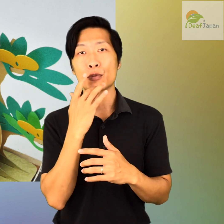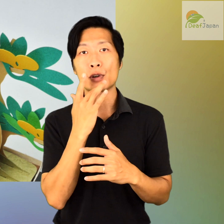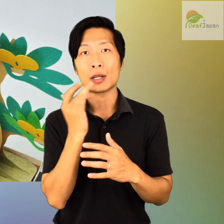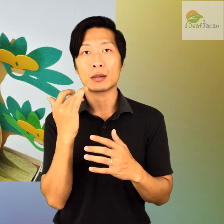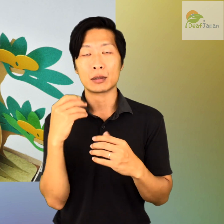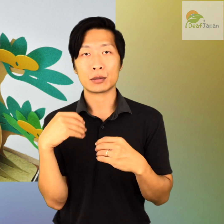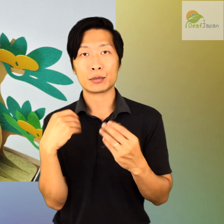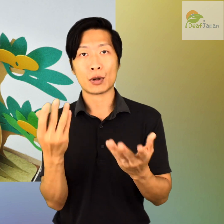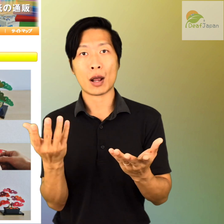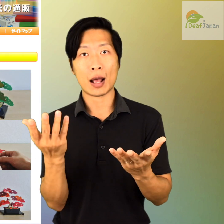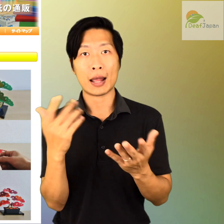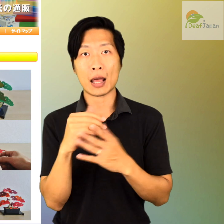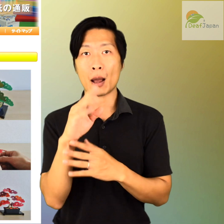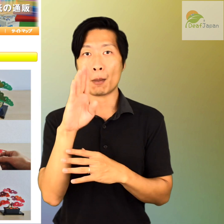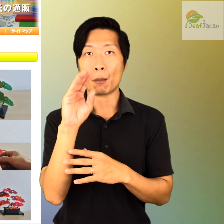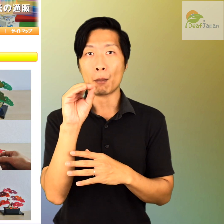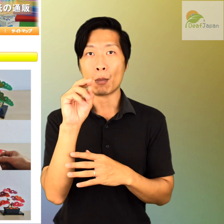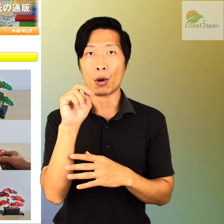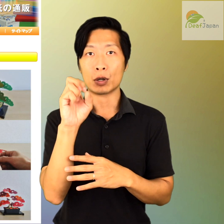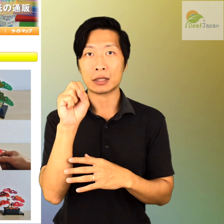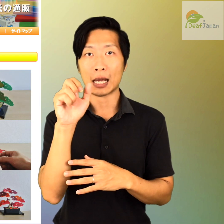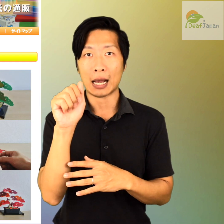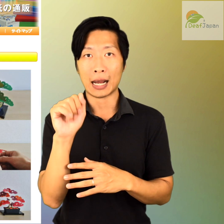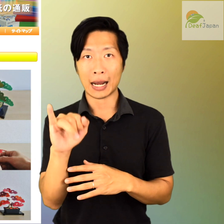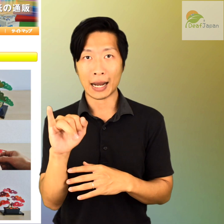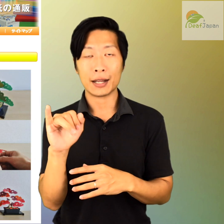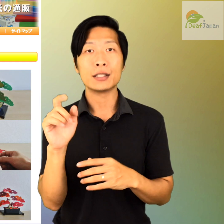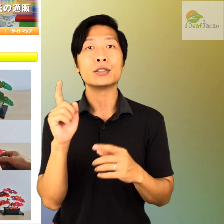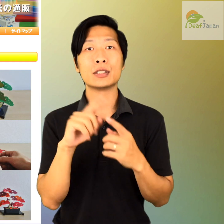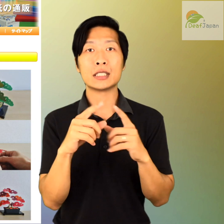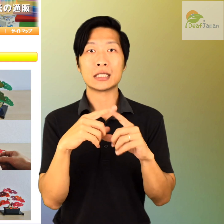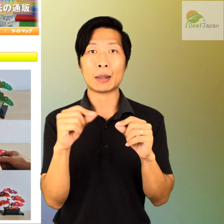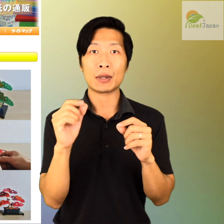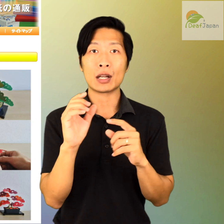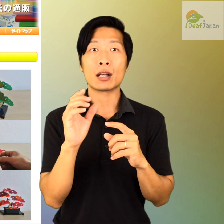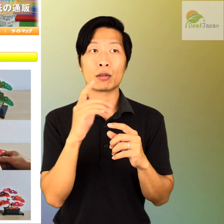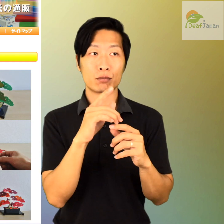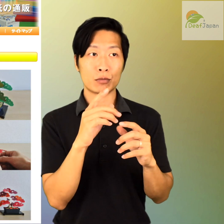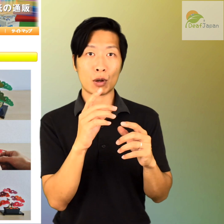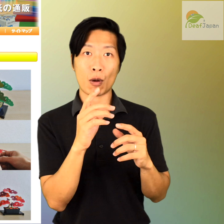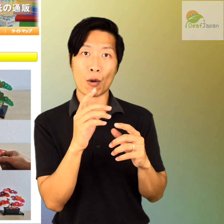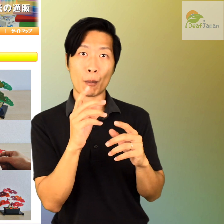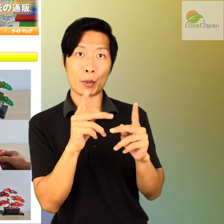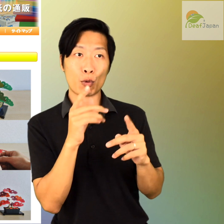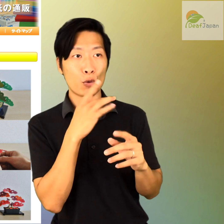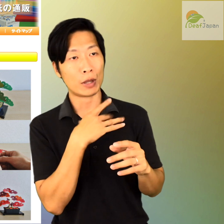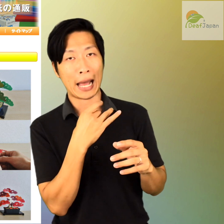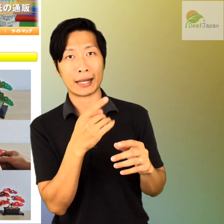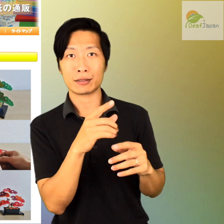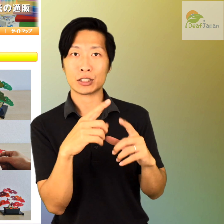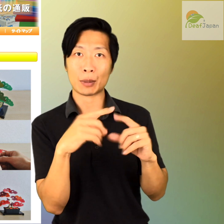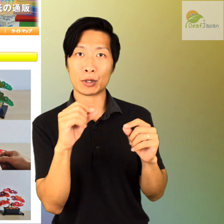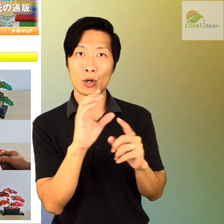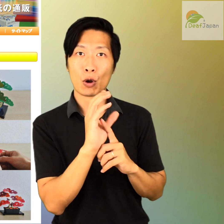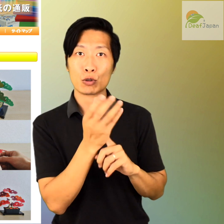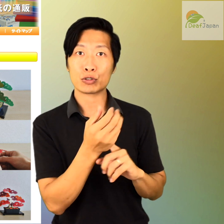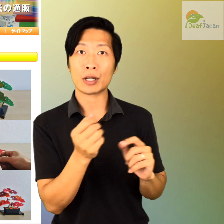The company behind this product says it prefers to bring the elegance of bonsai to lovers of Japanese culture with a sense of playful